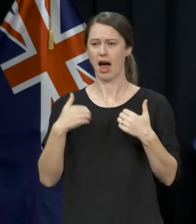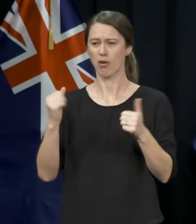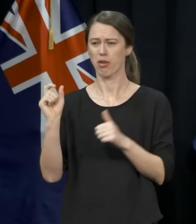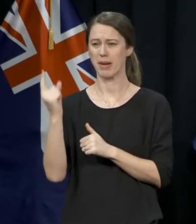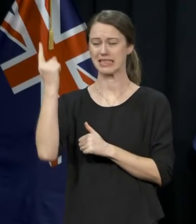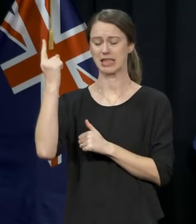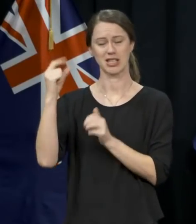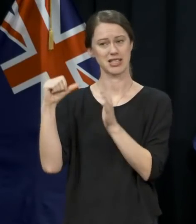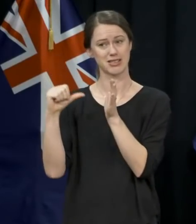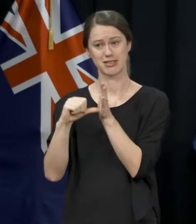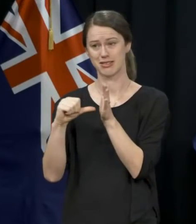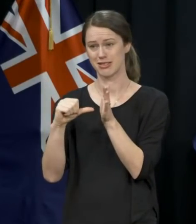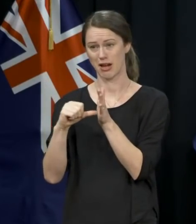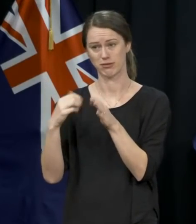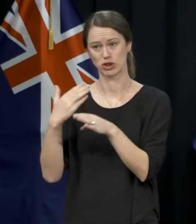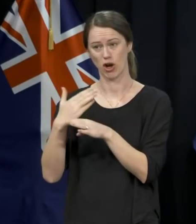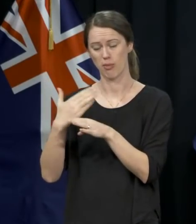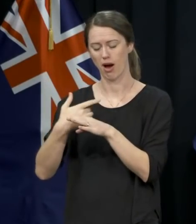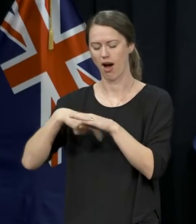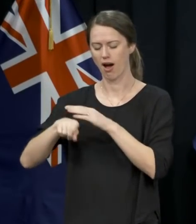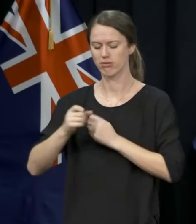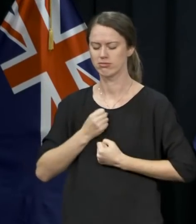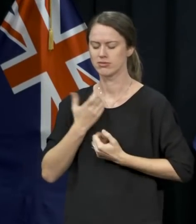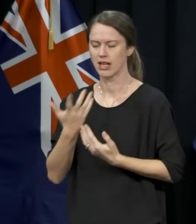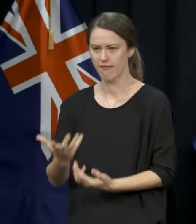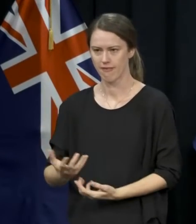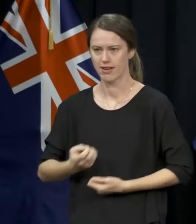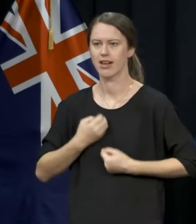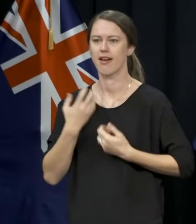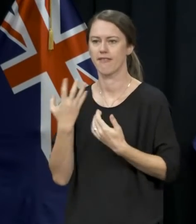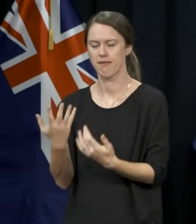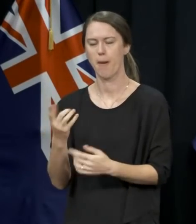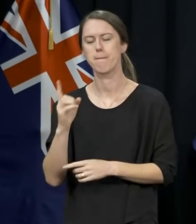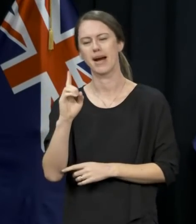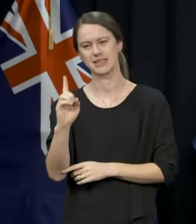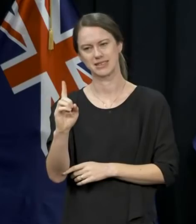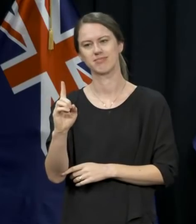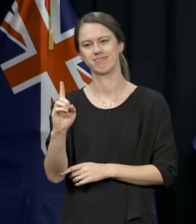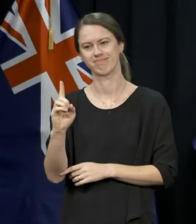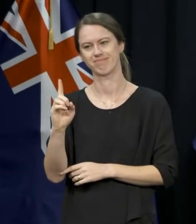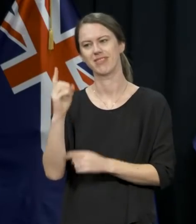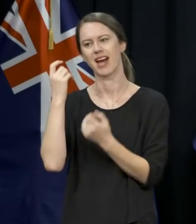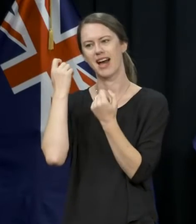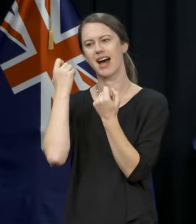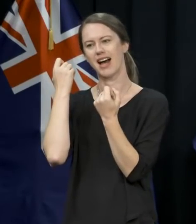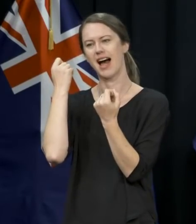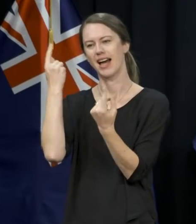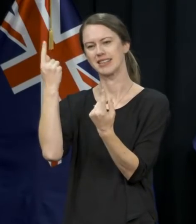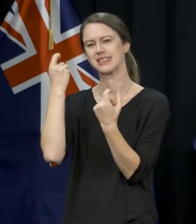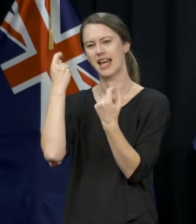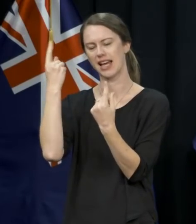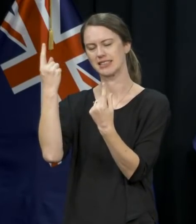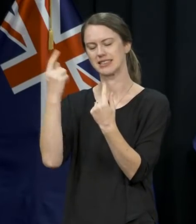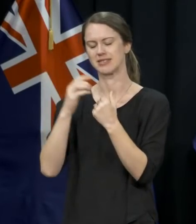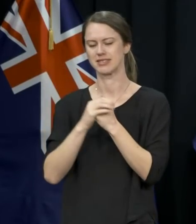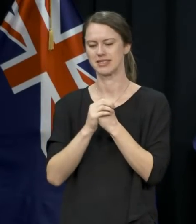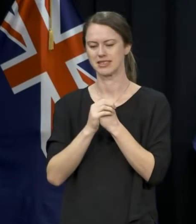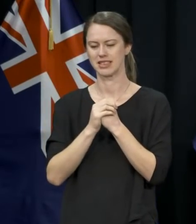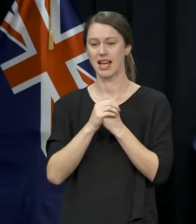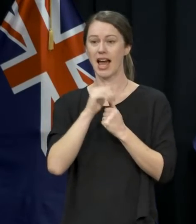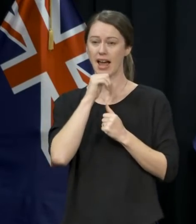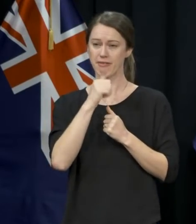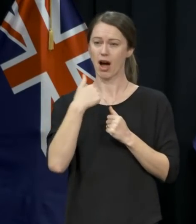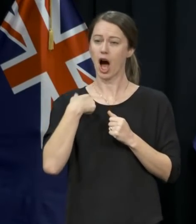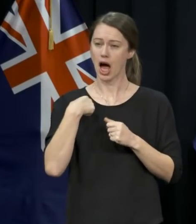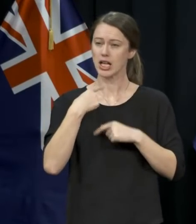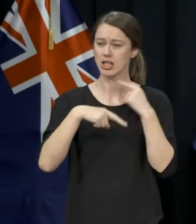portfolio. I have given it my all. But it has become increasingly clear to me that my